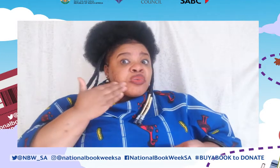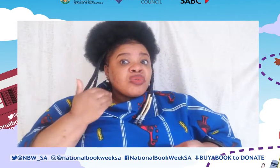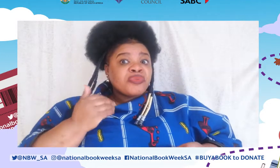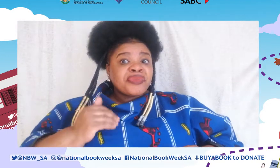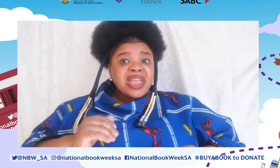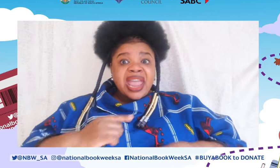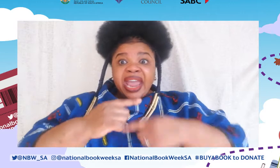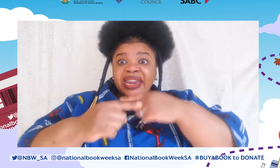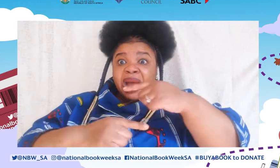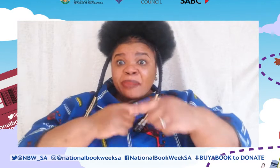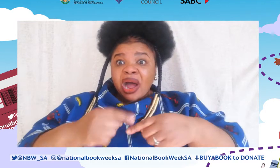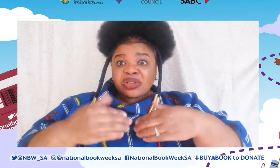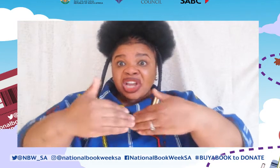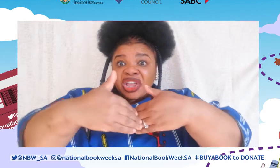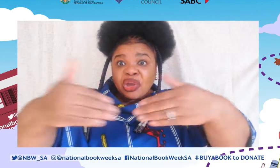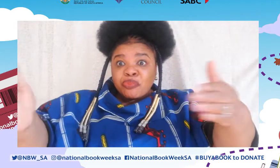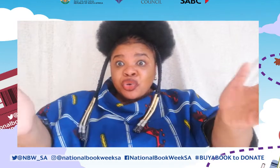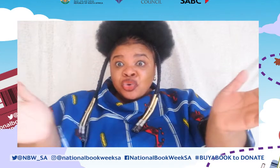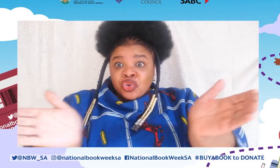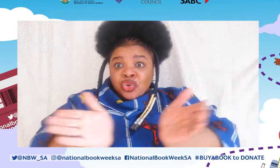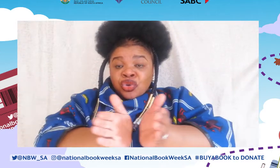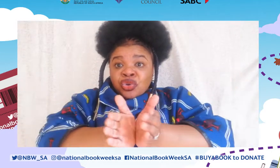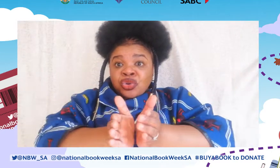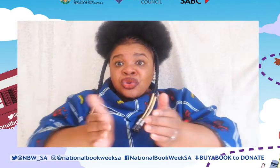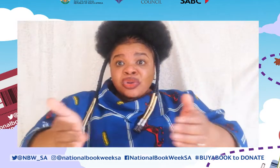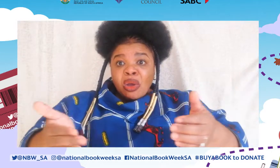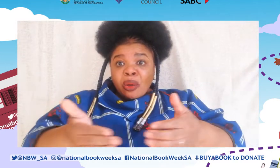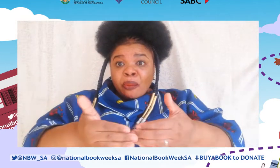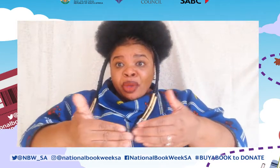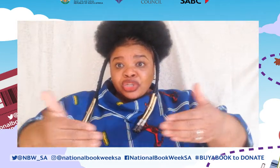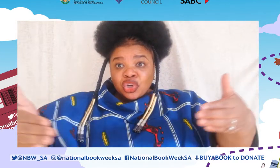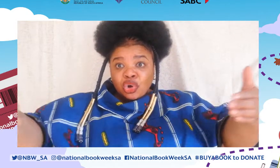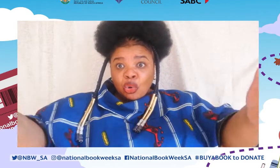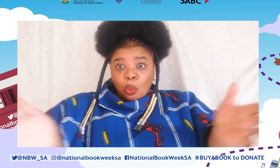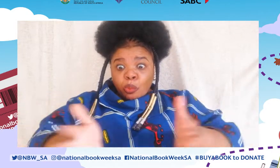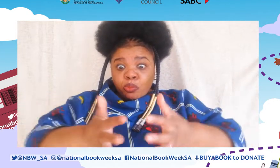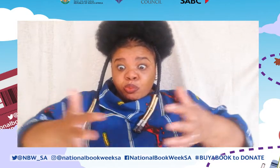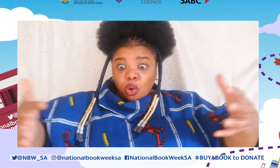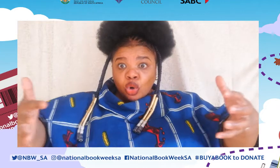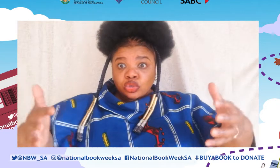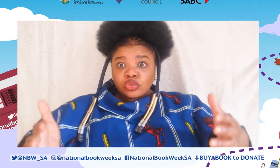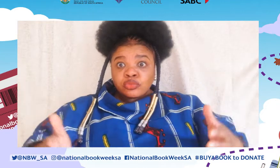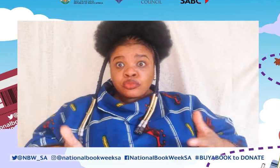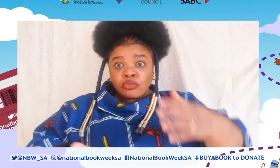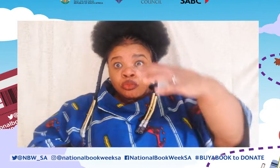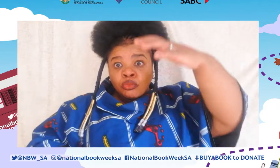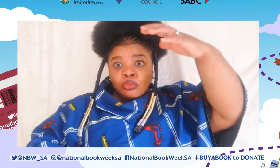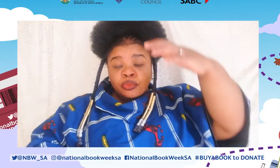soup and about the big magic pot.